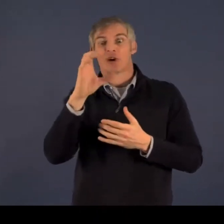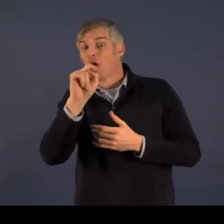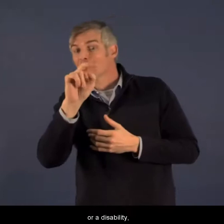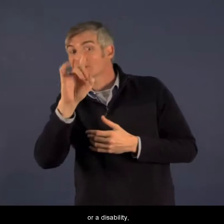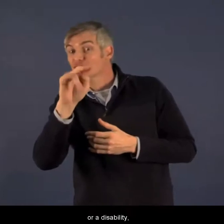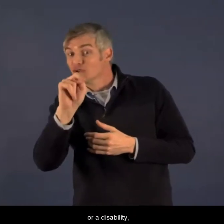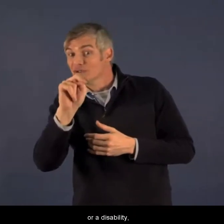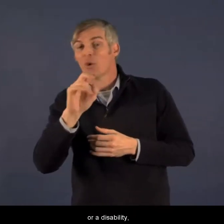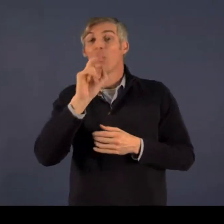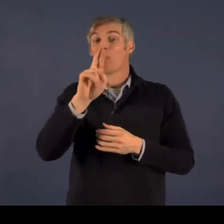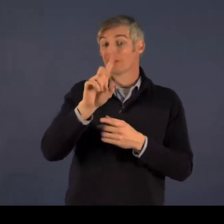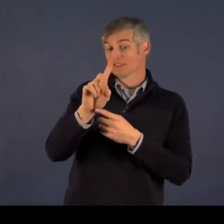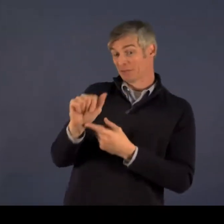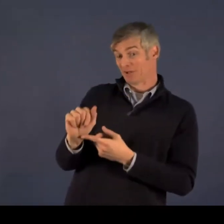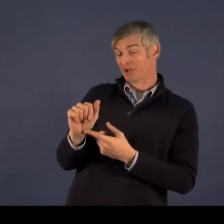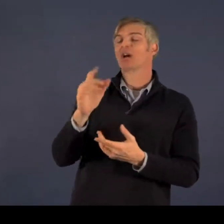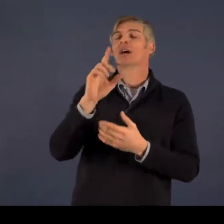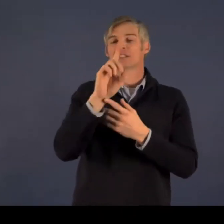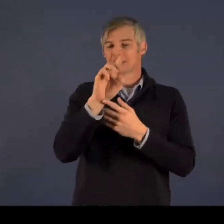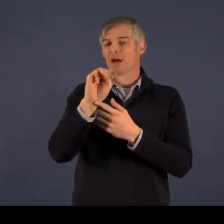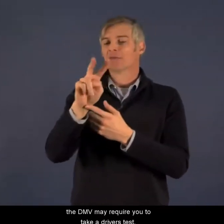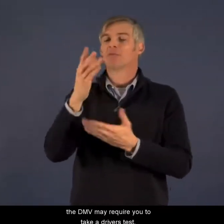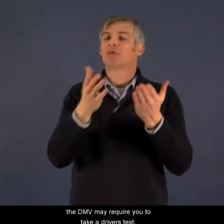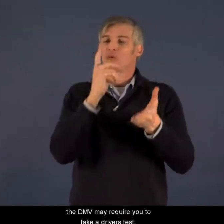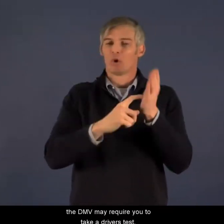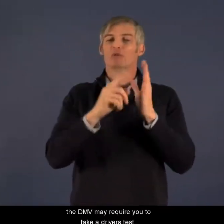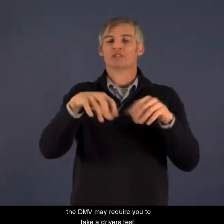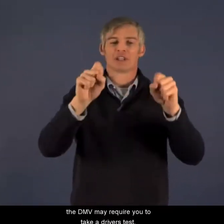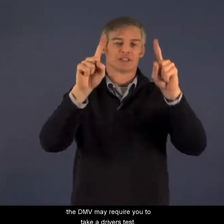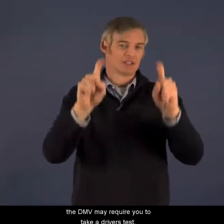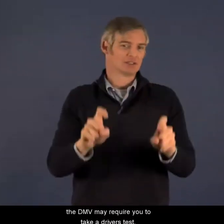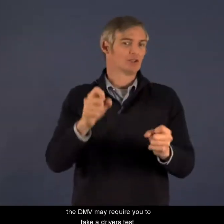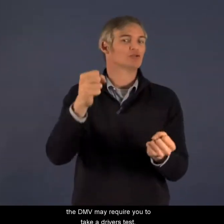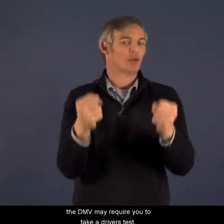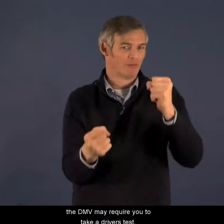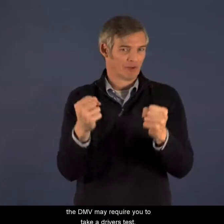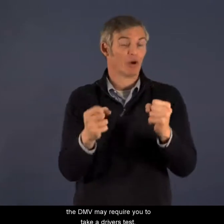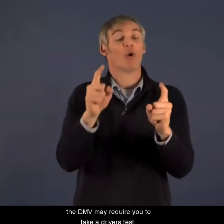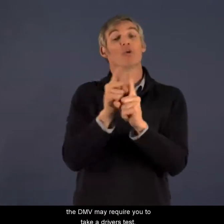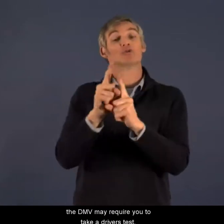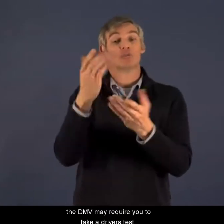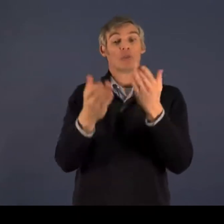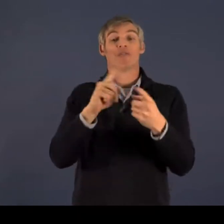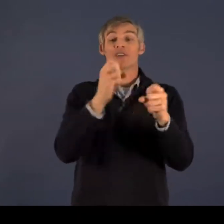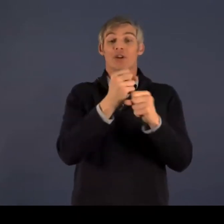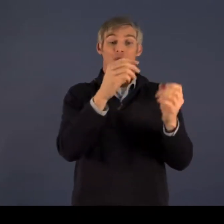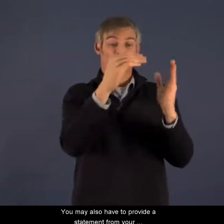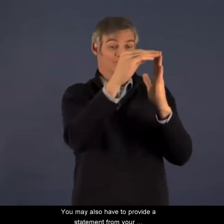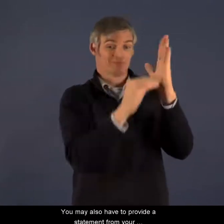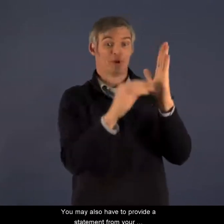or a disability, the DMV may require you to take a driving test. You may